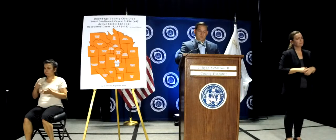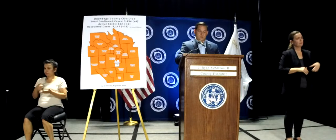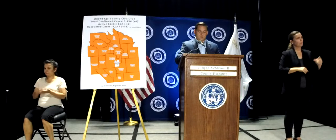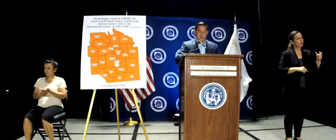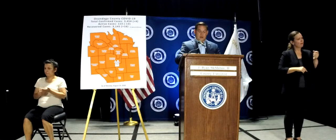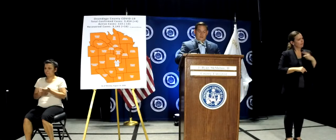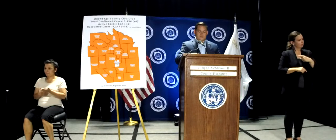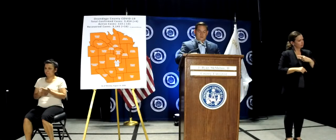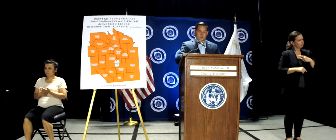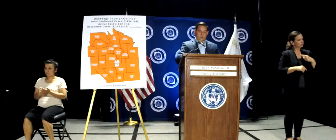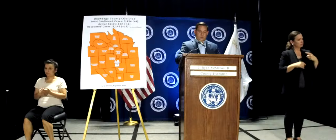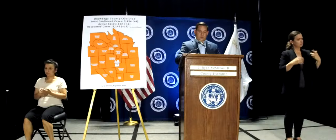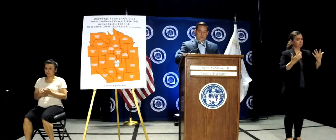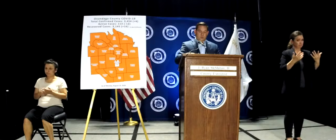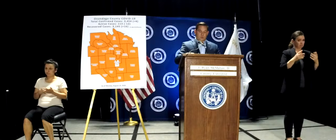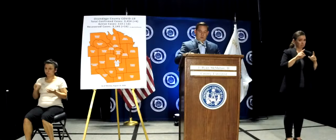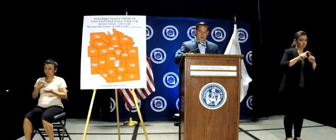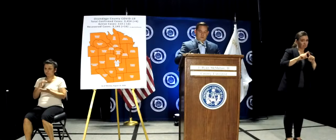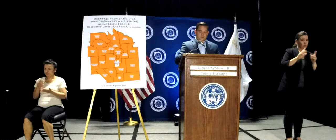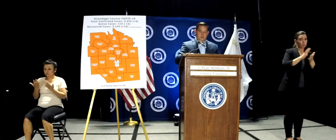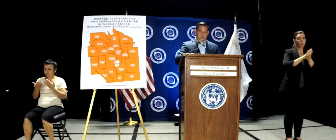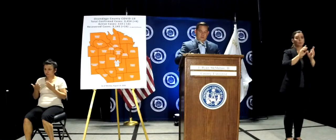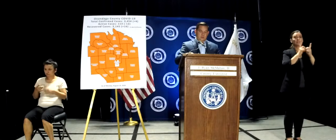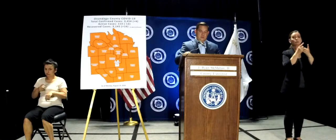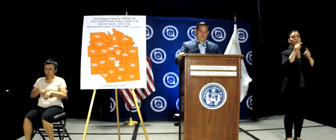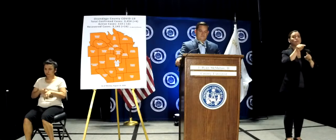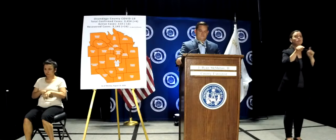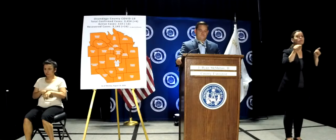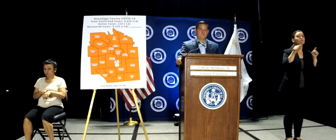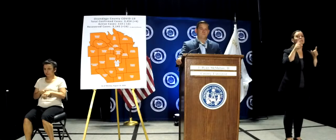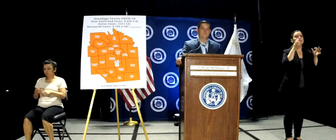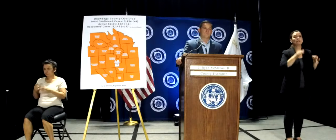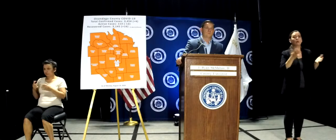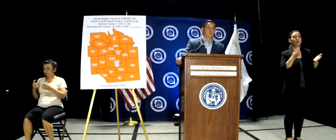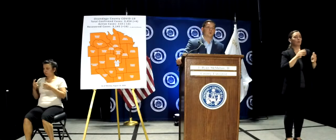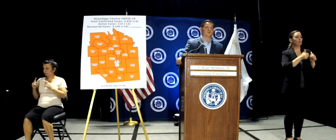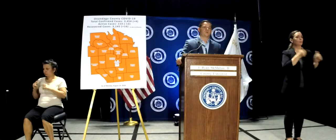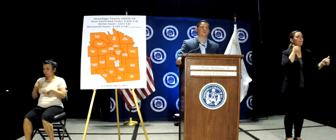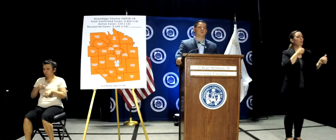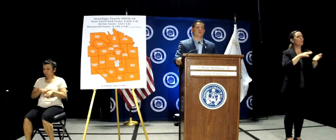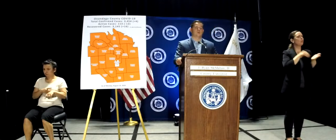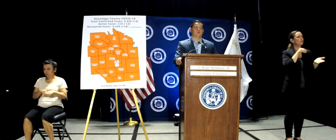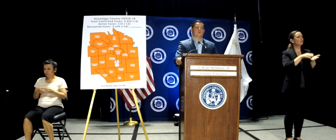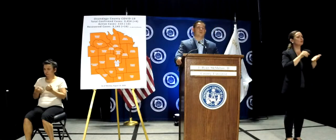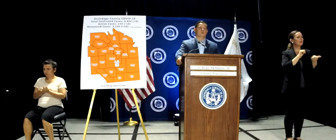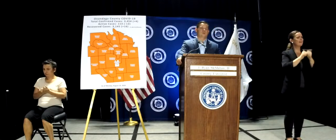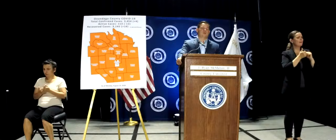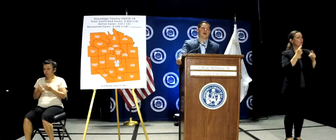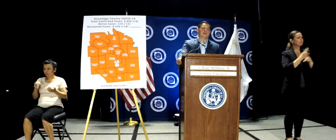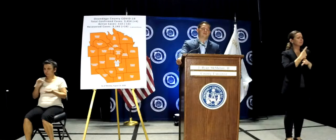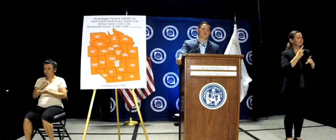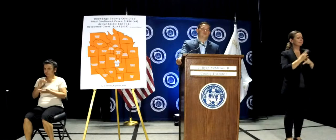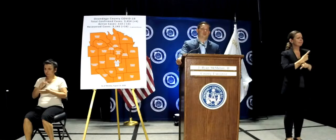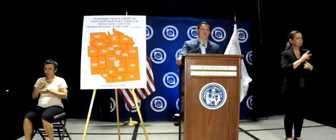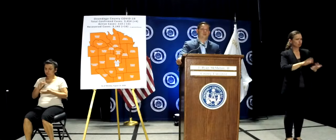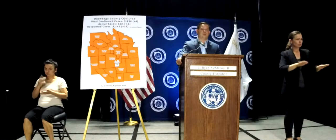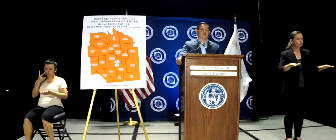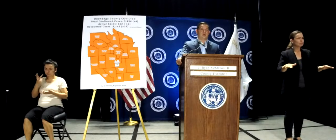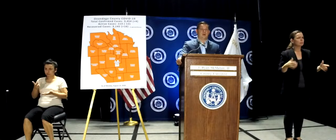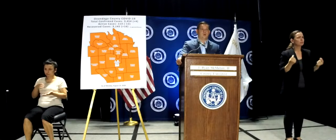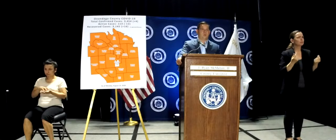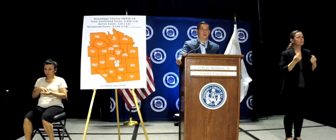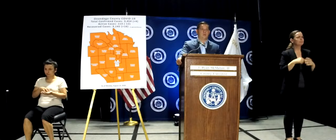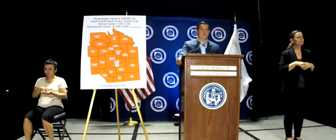week? Yeah, this is a real big issue. Certainly, there's the slots of